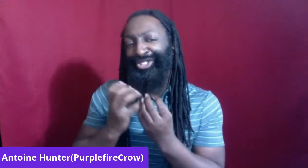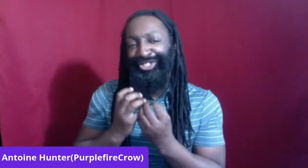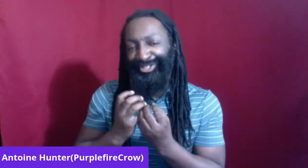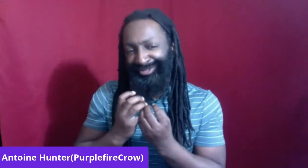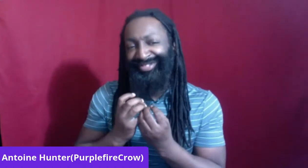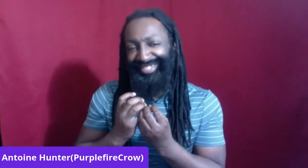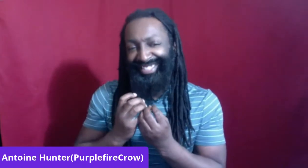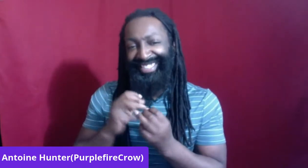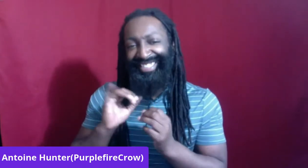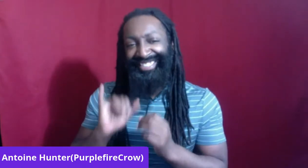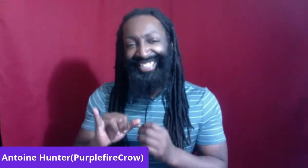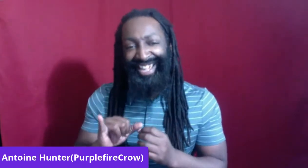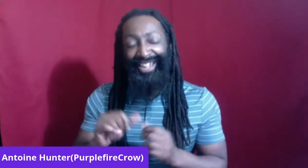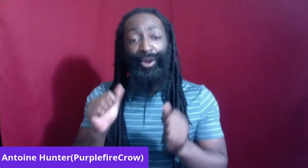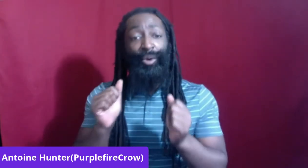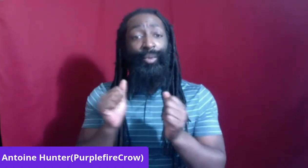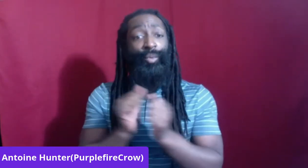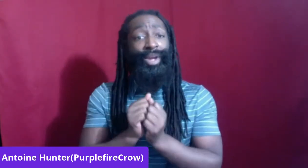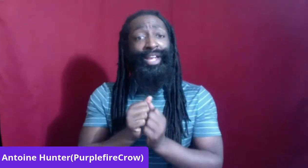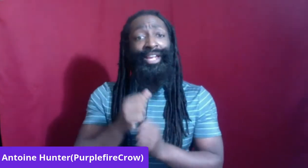And I also have a bushy